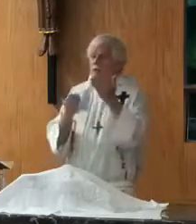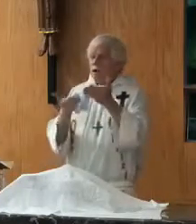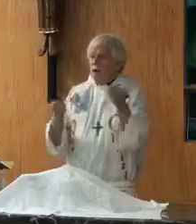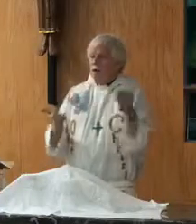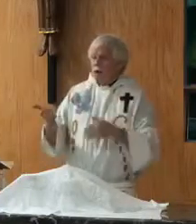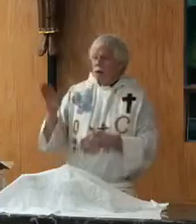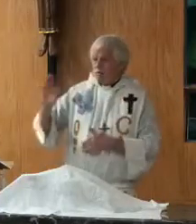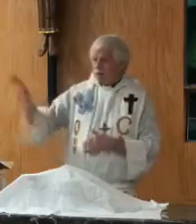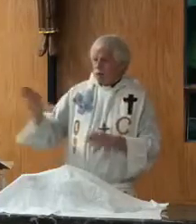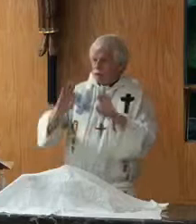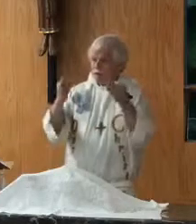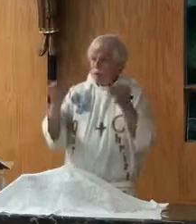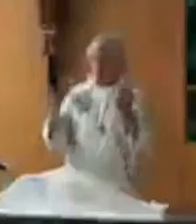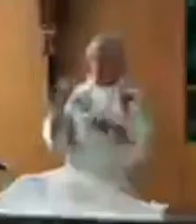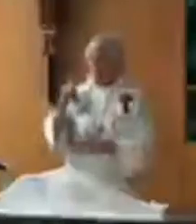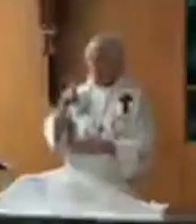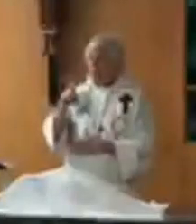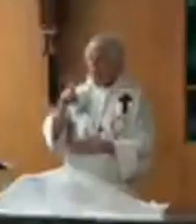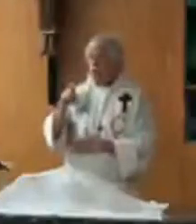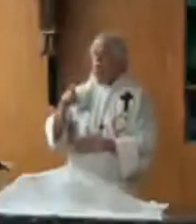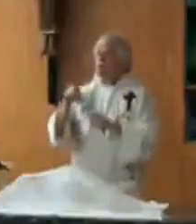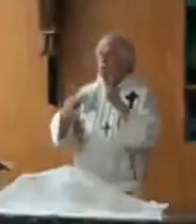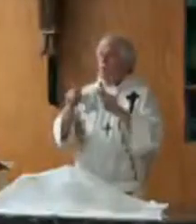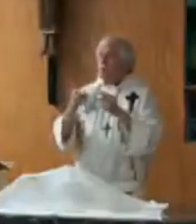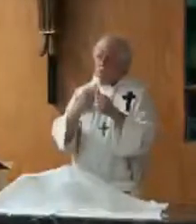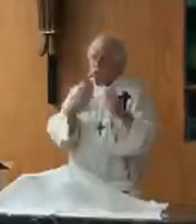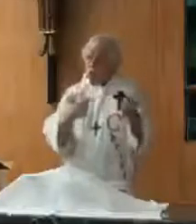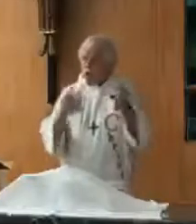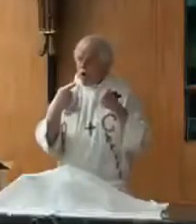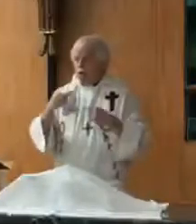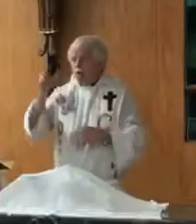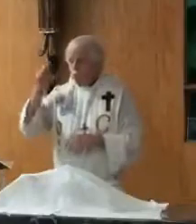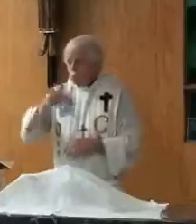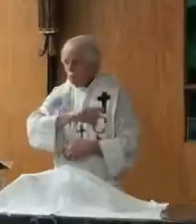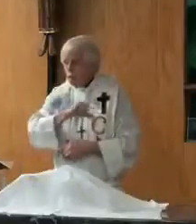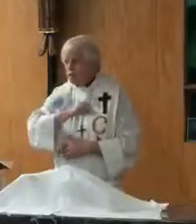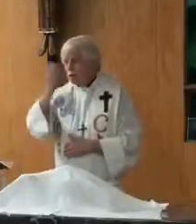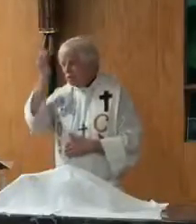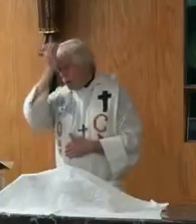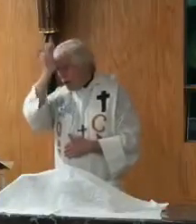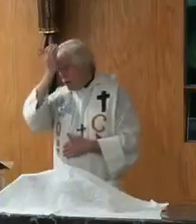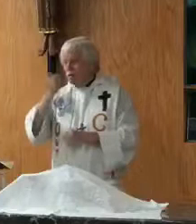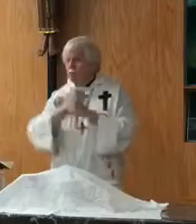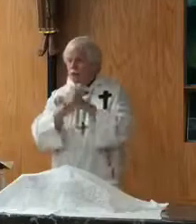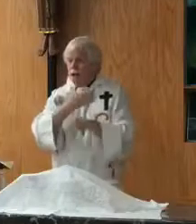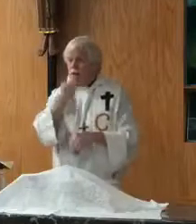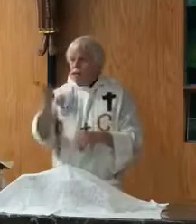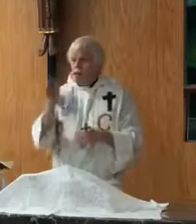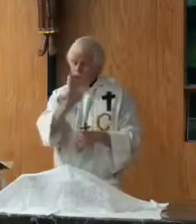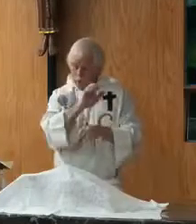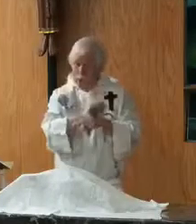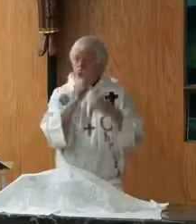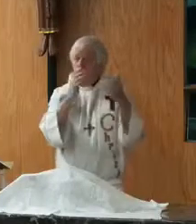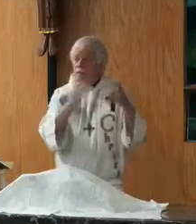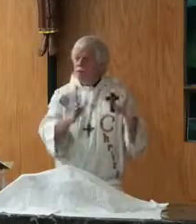Bless and provide the things that their families need. For the first responders, the police and the firemen, protect